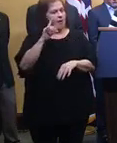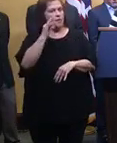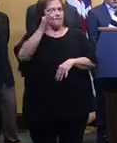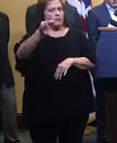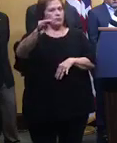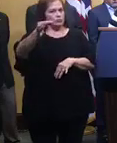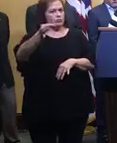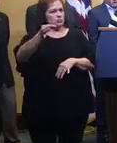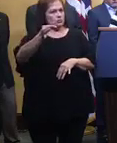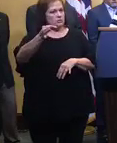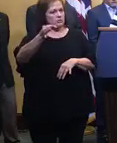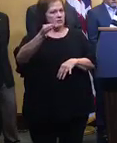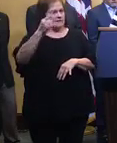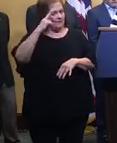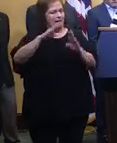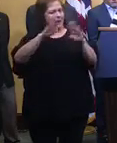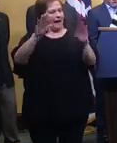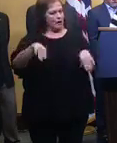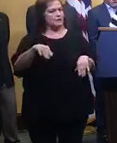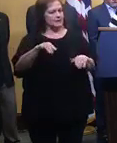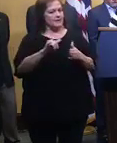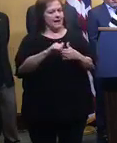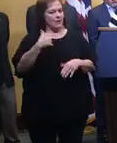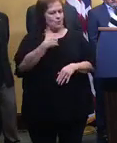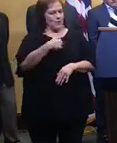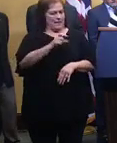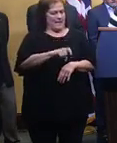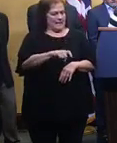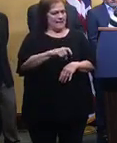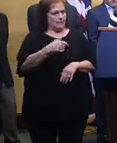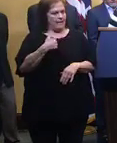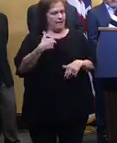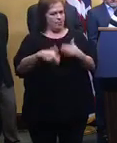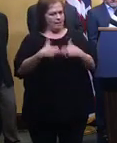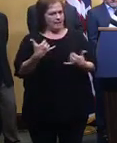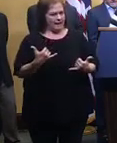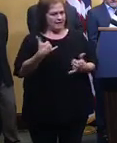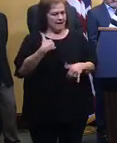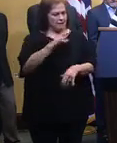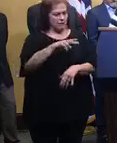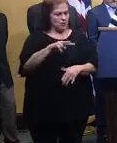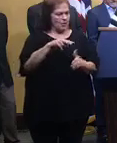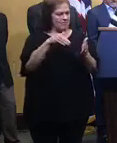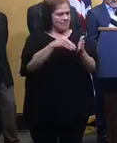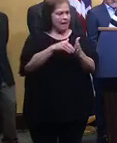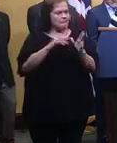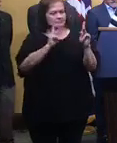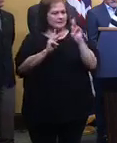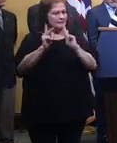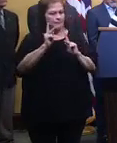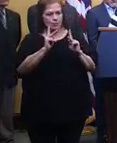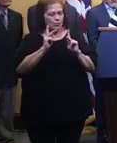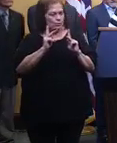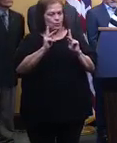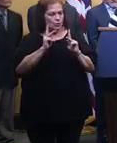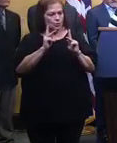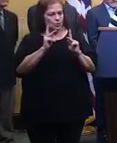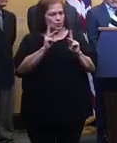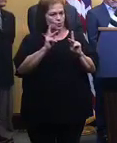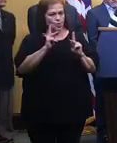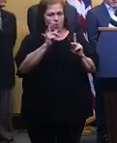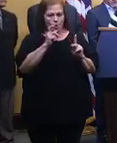city relative to housing, because the needs are great. We are in a housing crisis. We have 22,000 residents that remain on